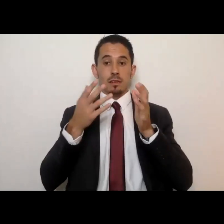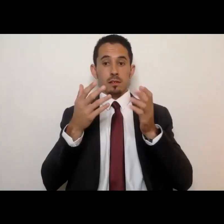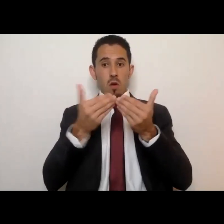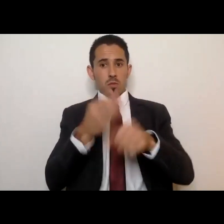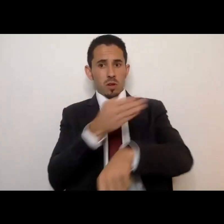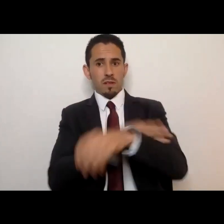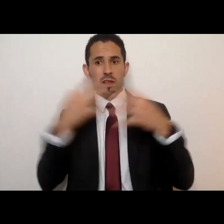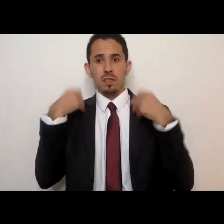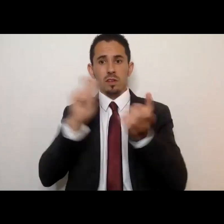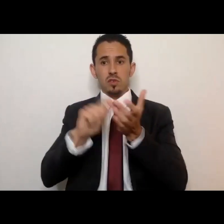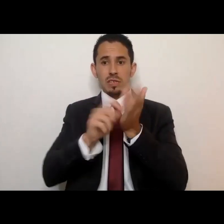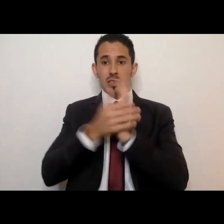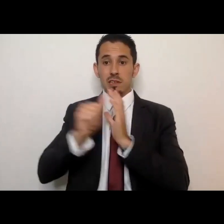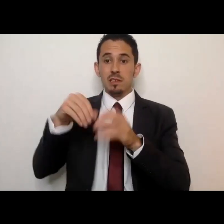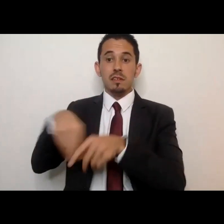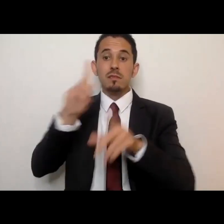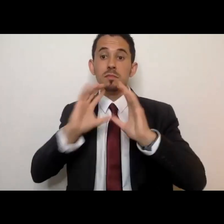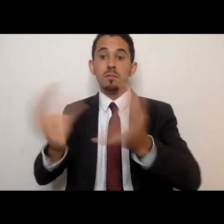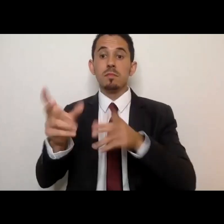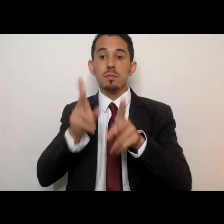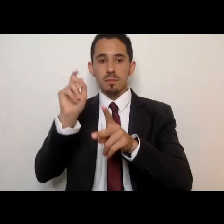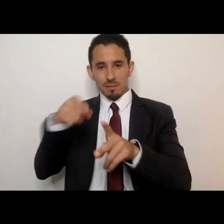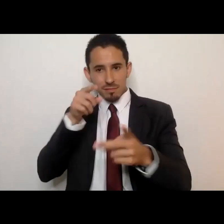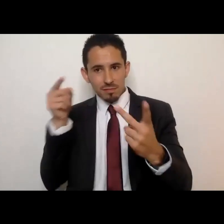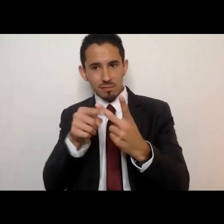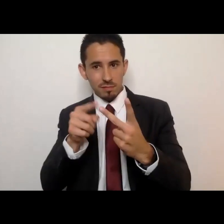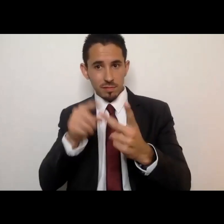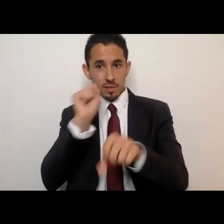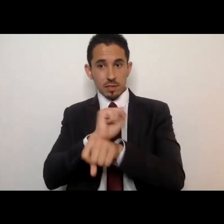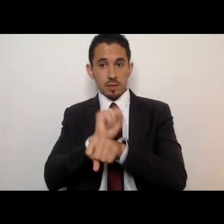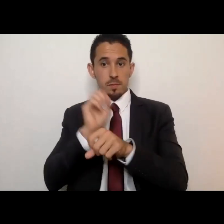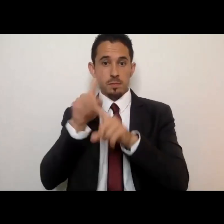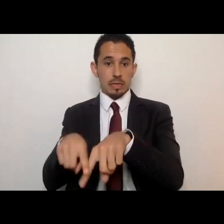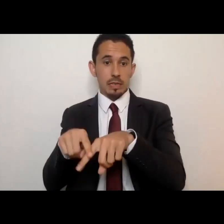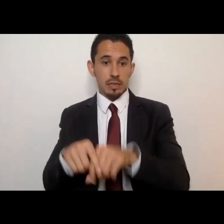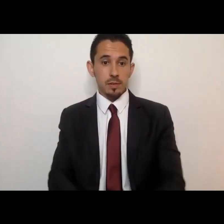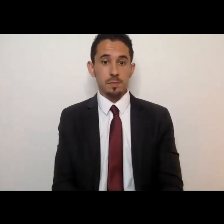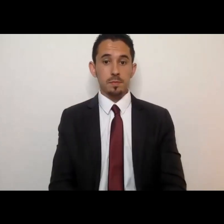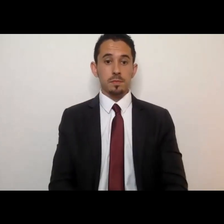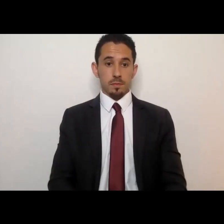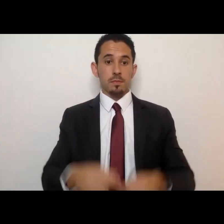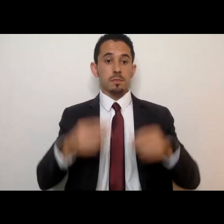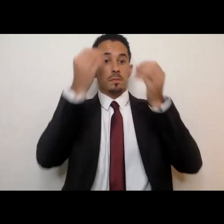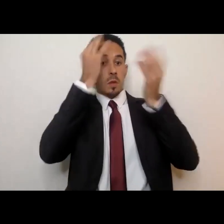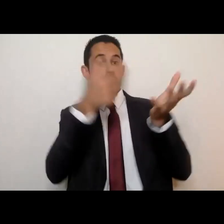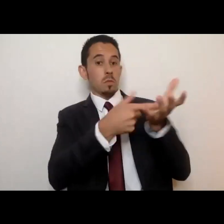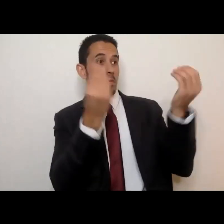then they understand that information. Therefore, in turn, they also will understand English better. So it actually has a secondary gain.